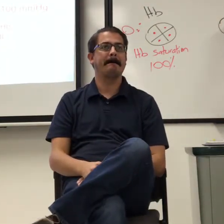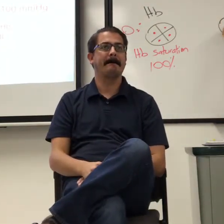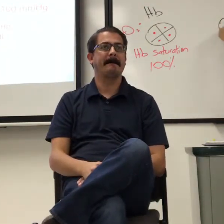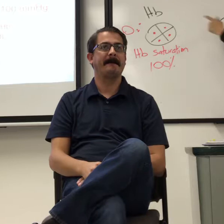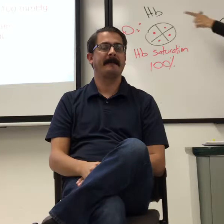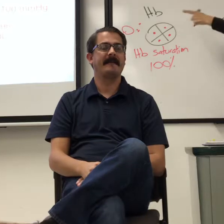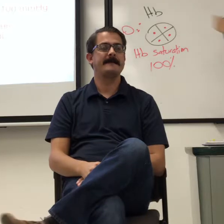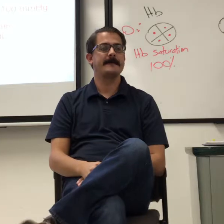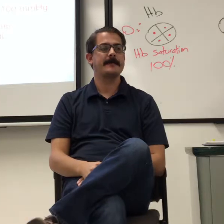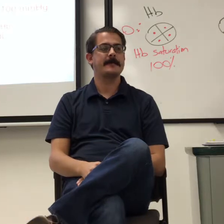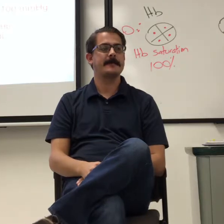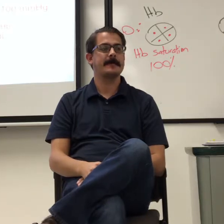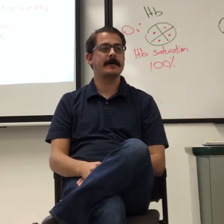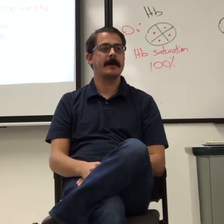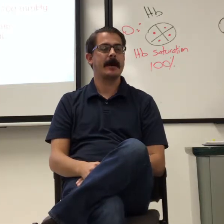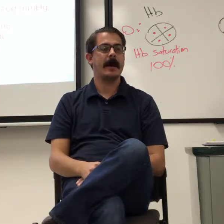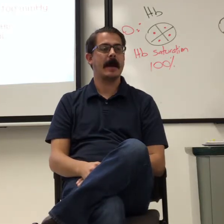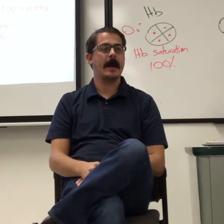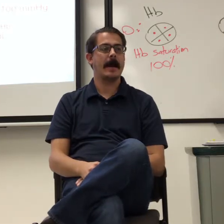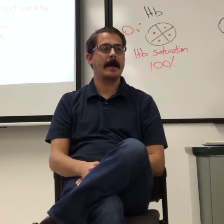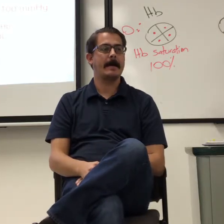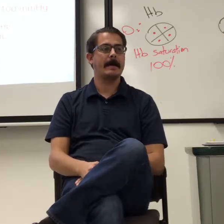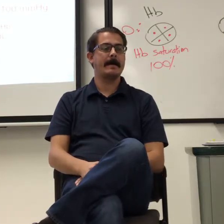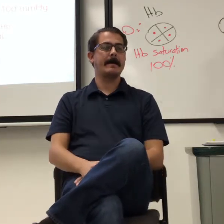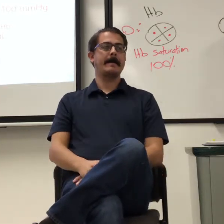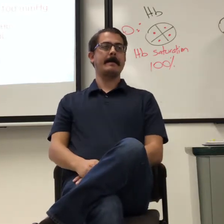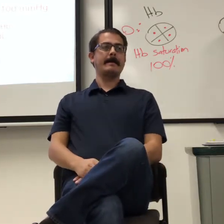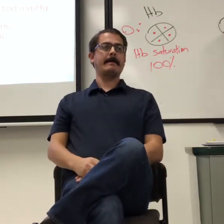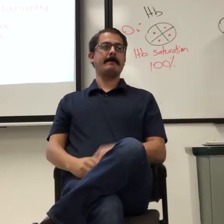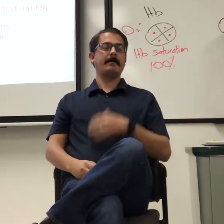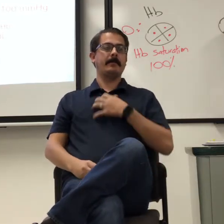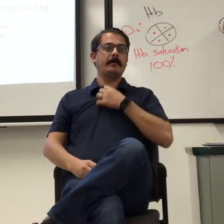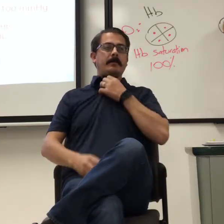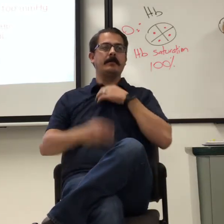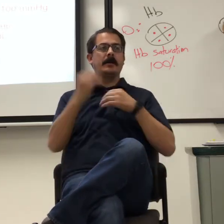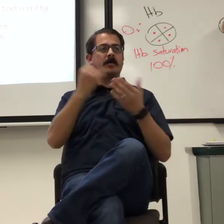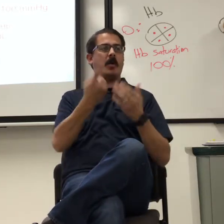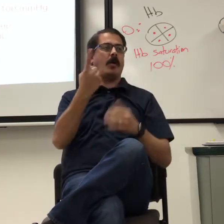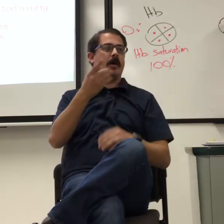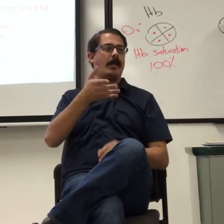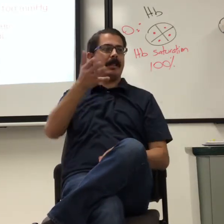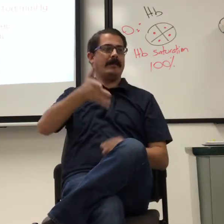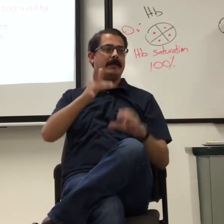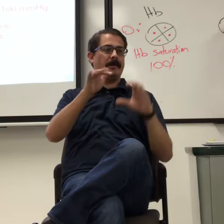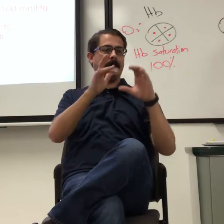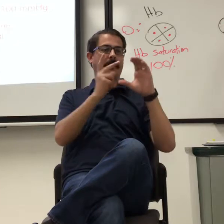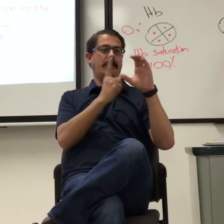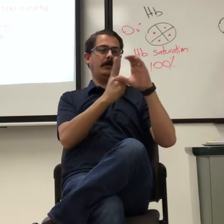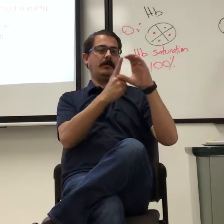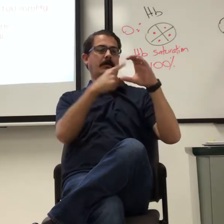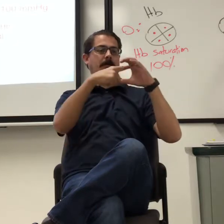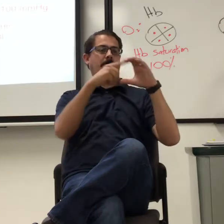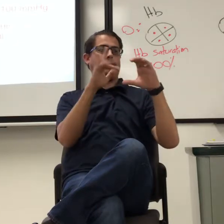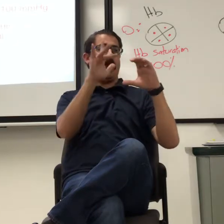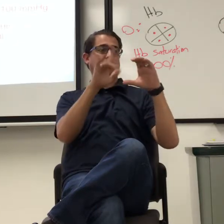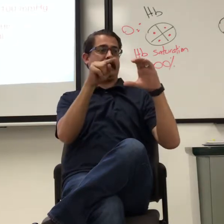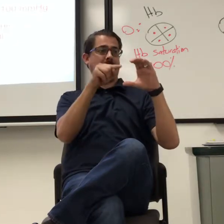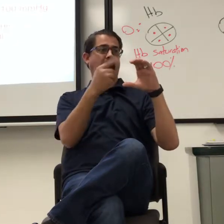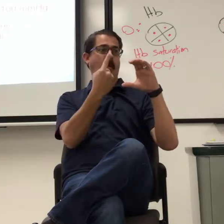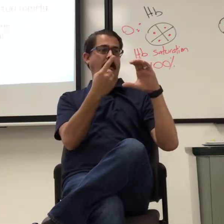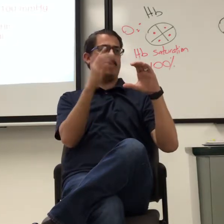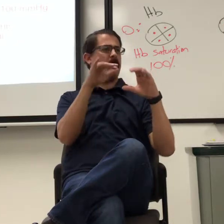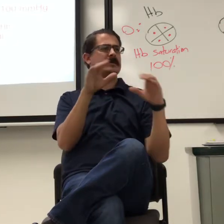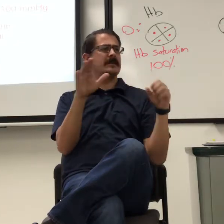one where it's like on that figure where they leave it empty. So what's the saturation here?